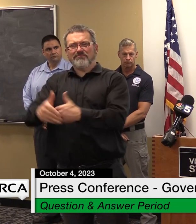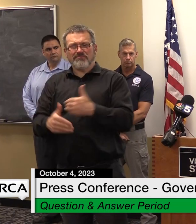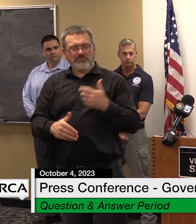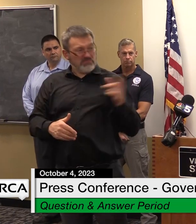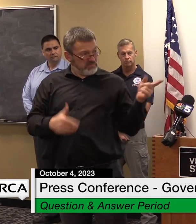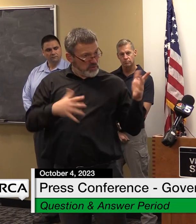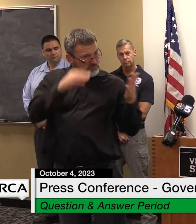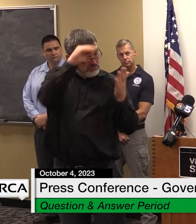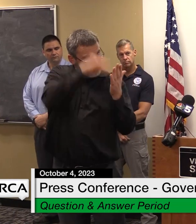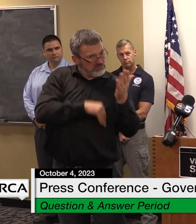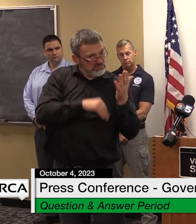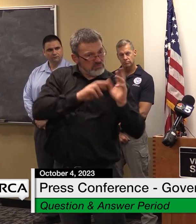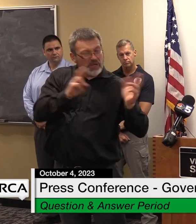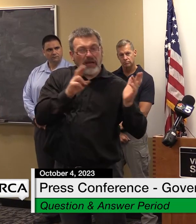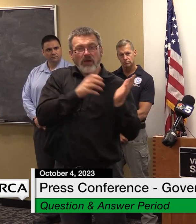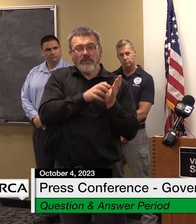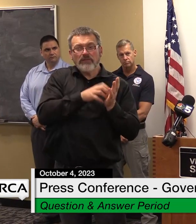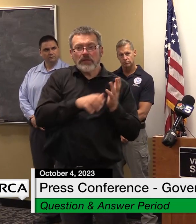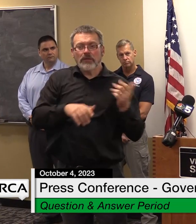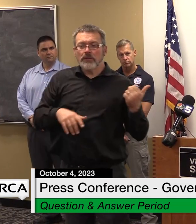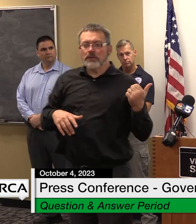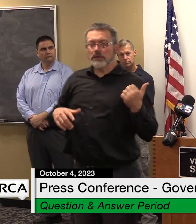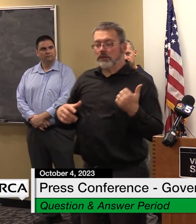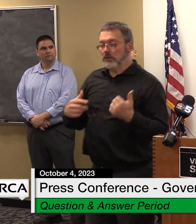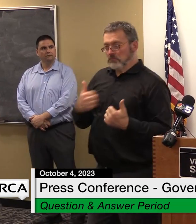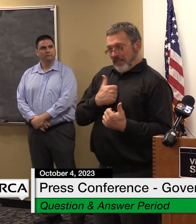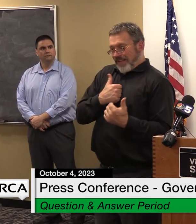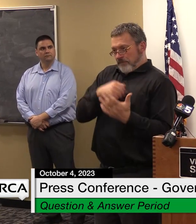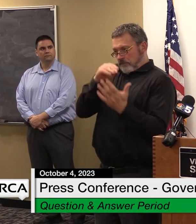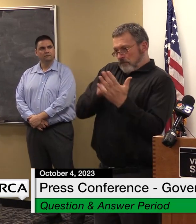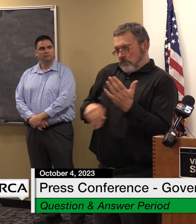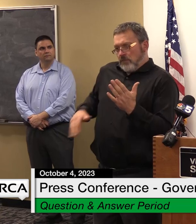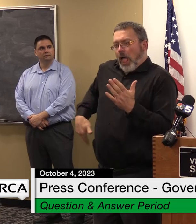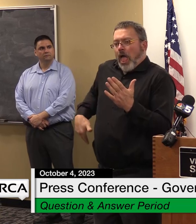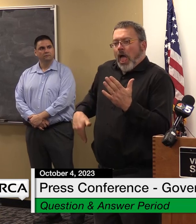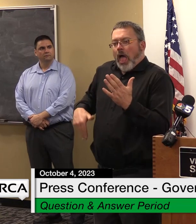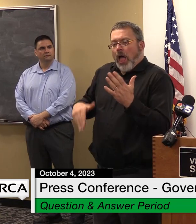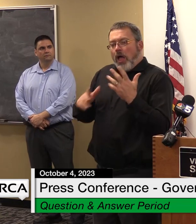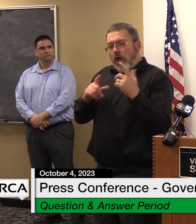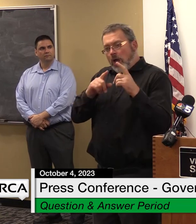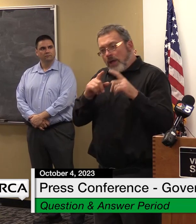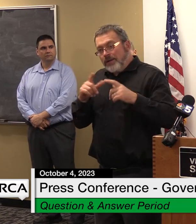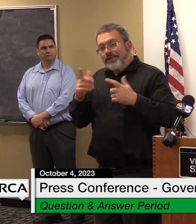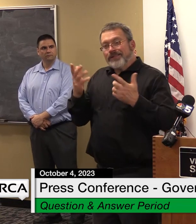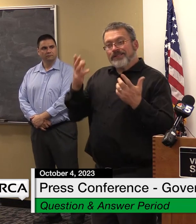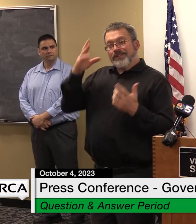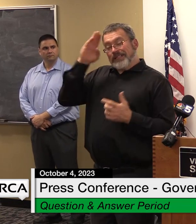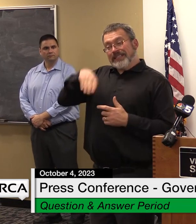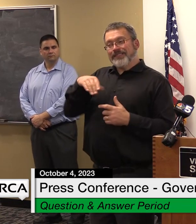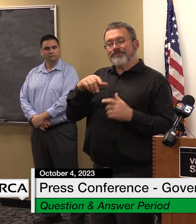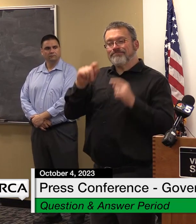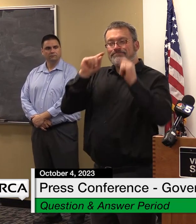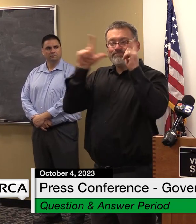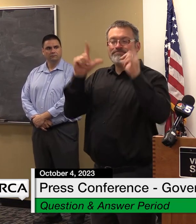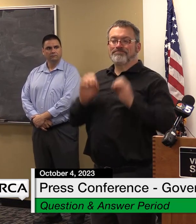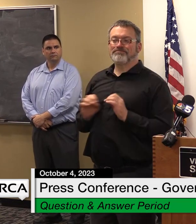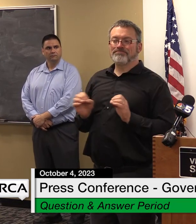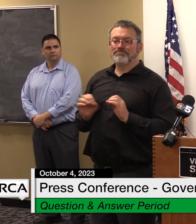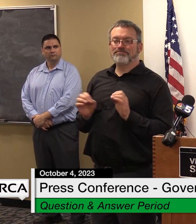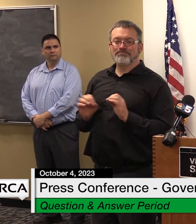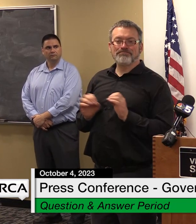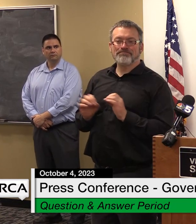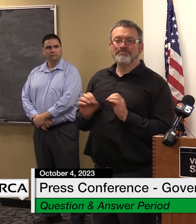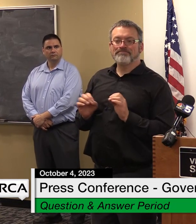Yeah, I haven't read the draft report at this point, but I'm not surprised. They continue to